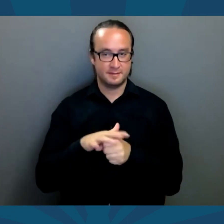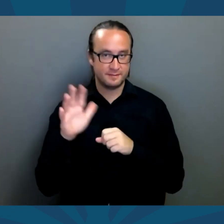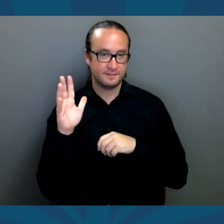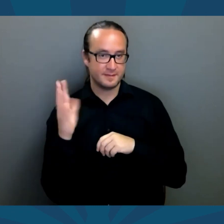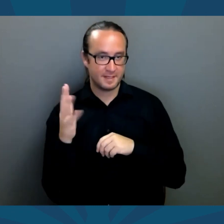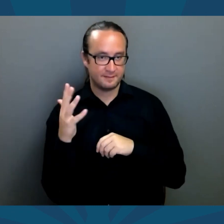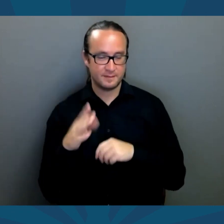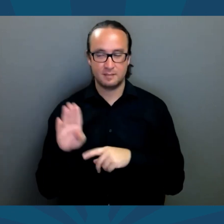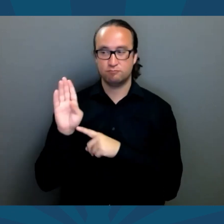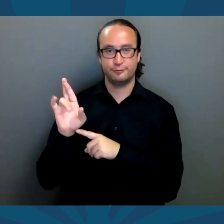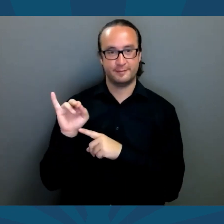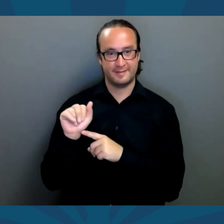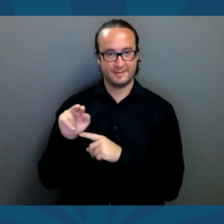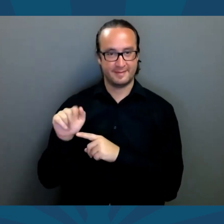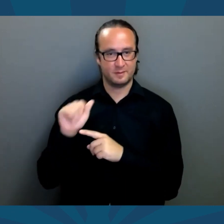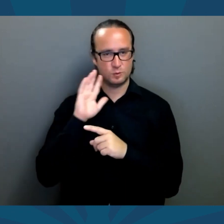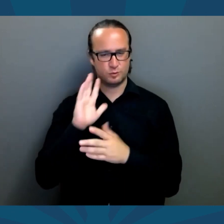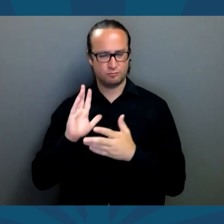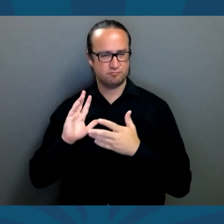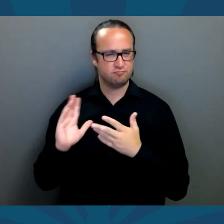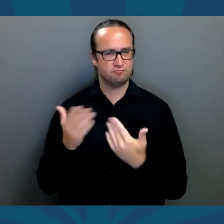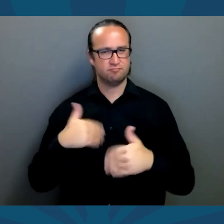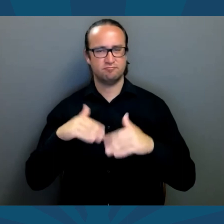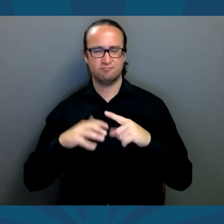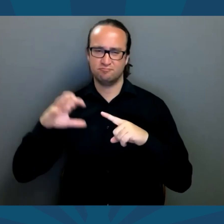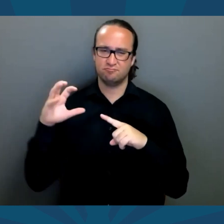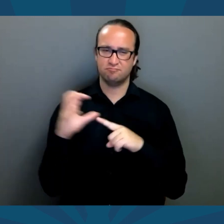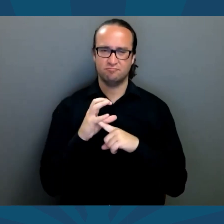Brianna would champion bold, progressive ideas and work